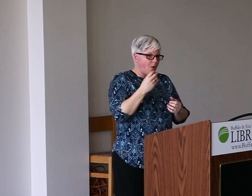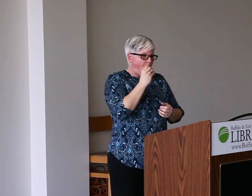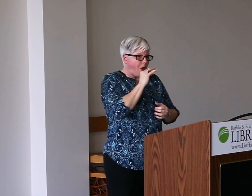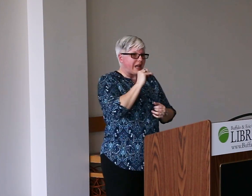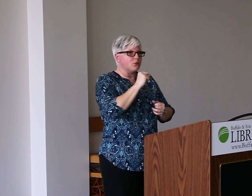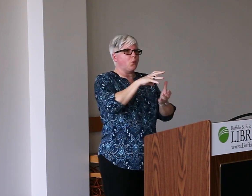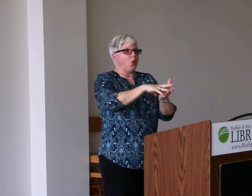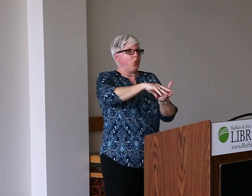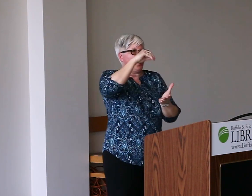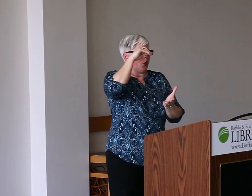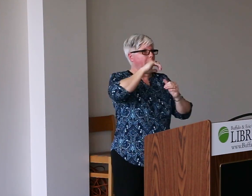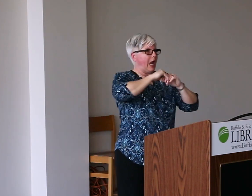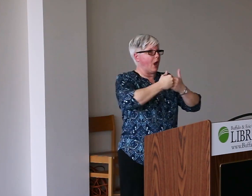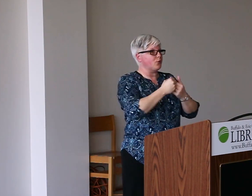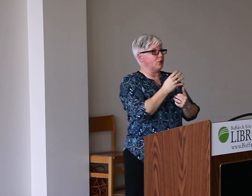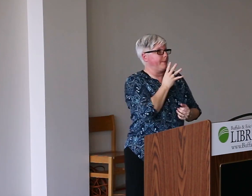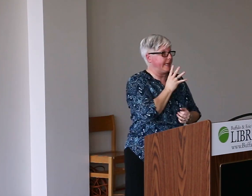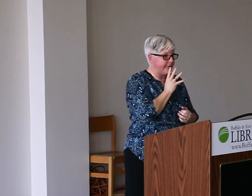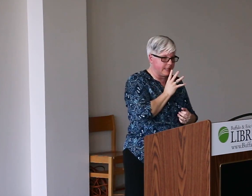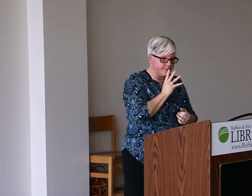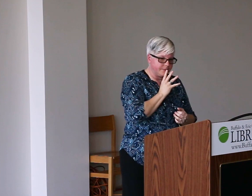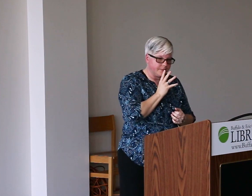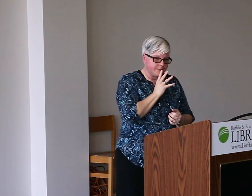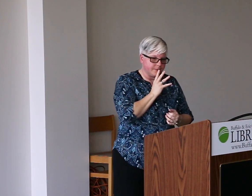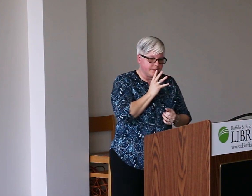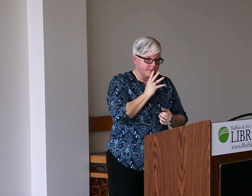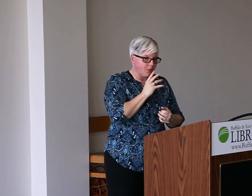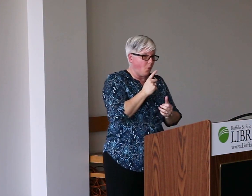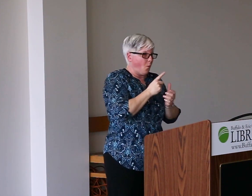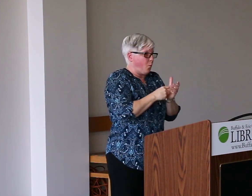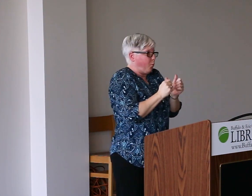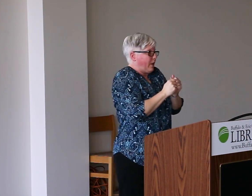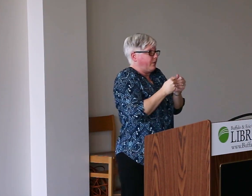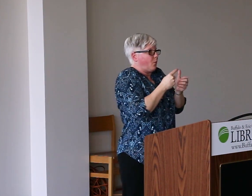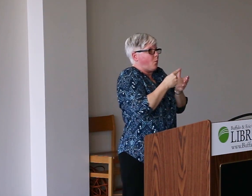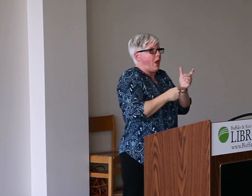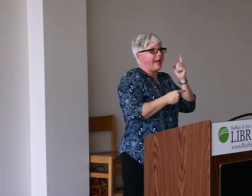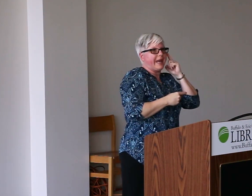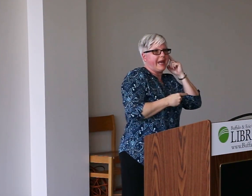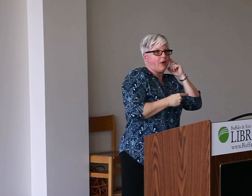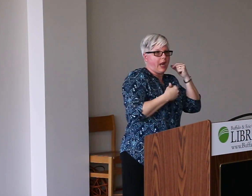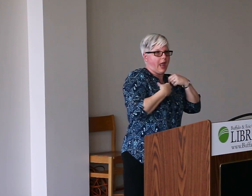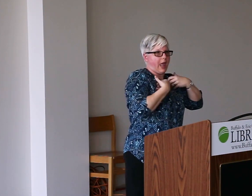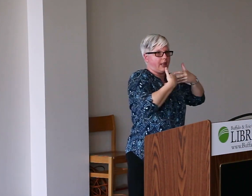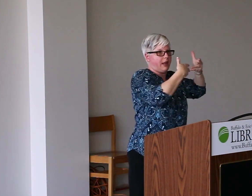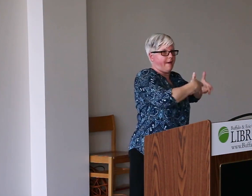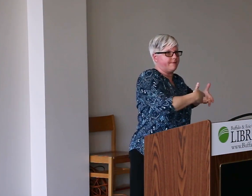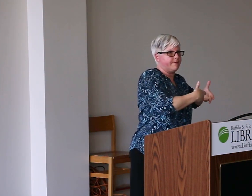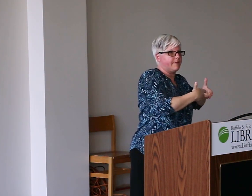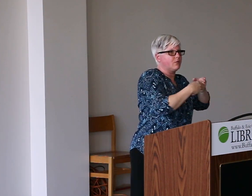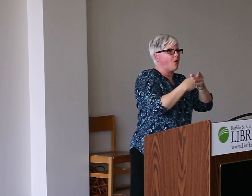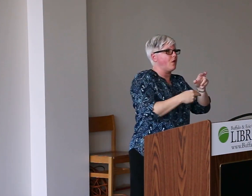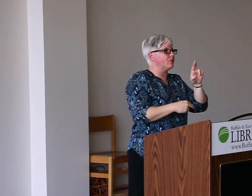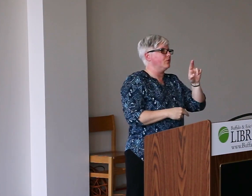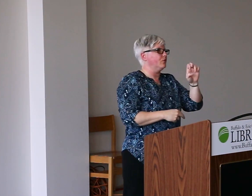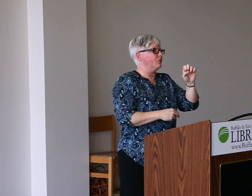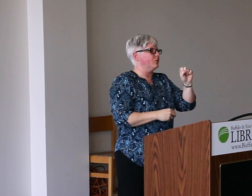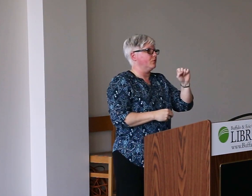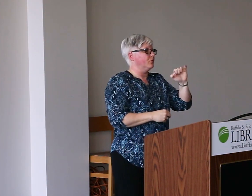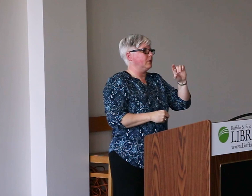orally? It's to learn how to speak with whatever hearing I had. It's